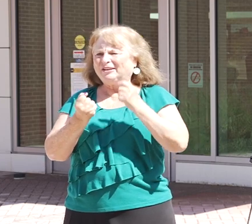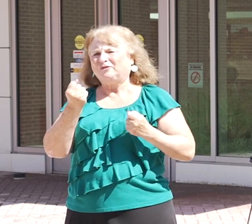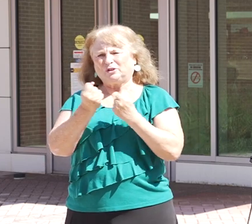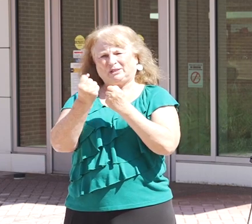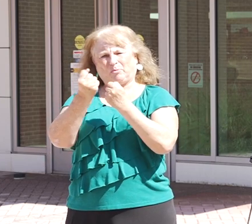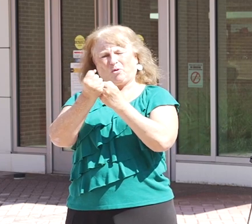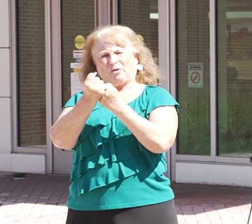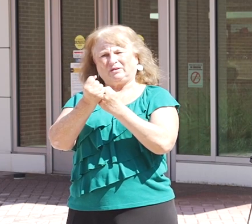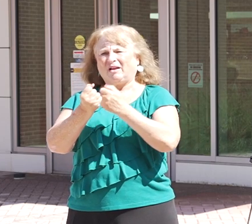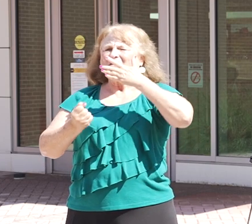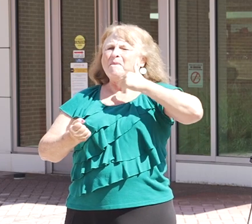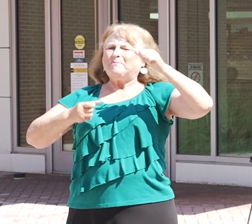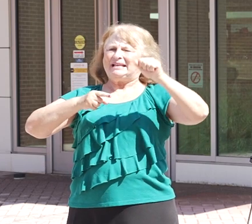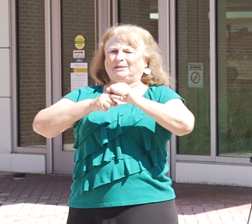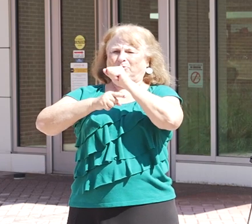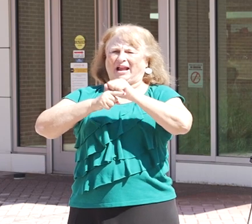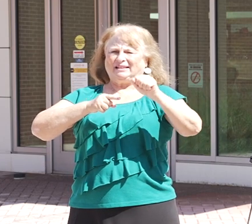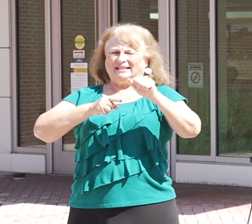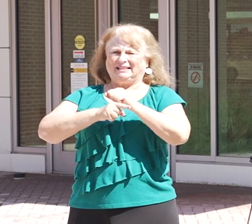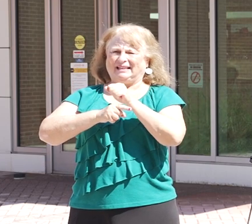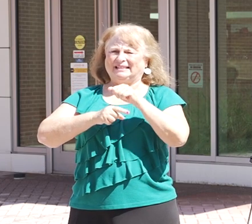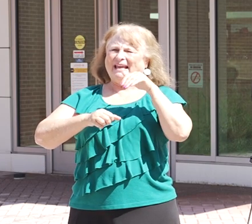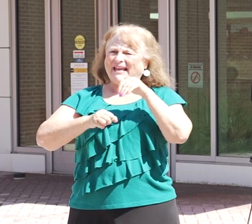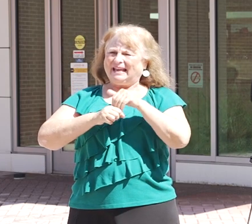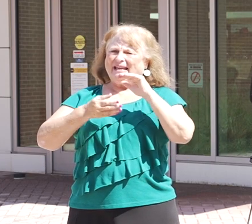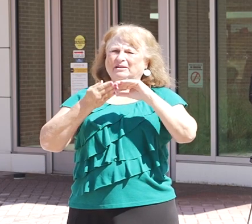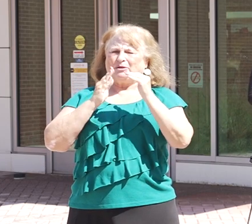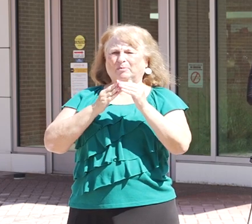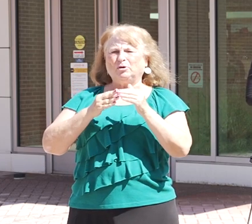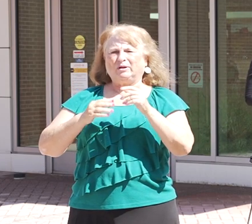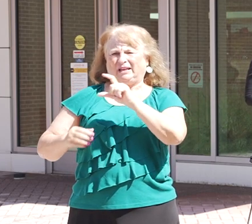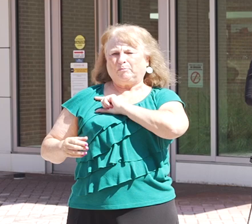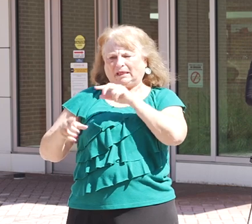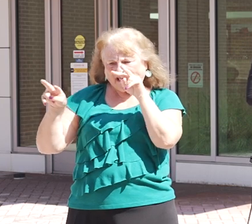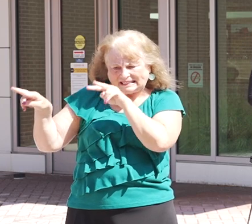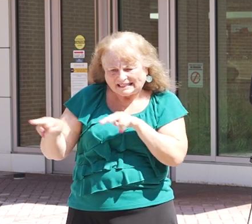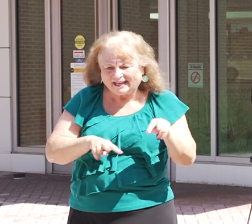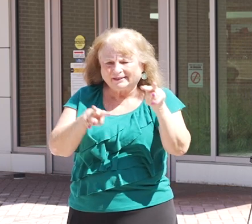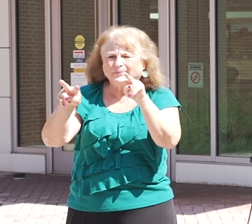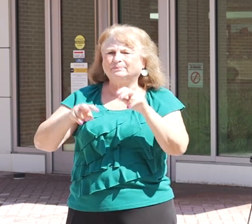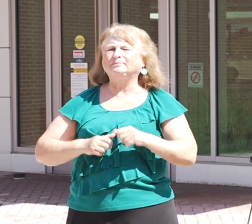support of best practices in community policing.